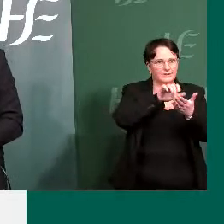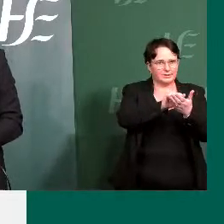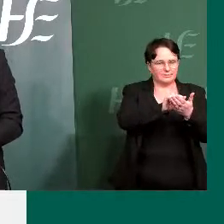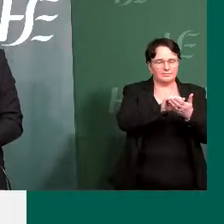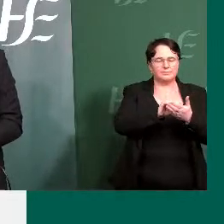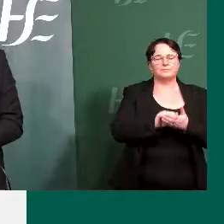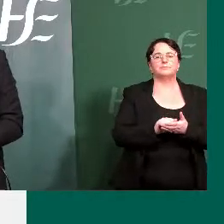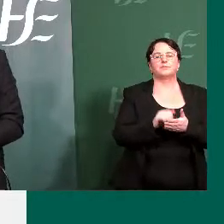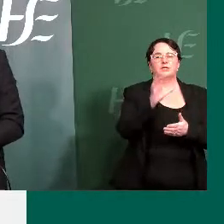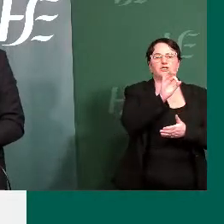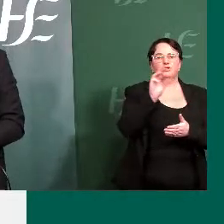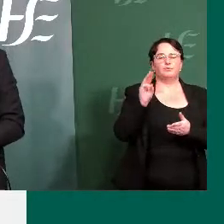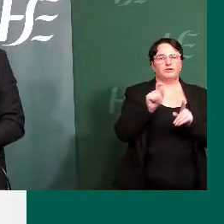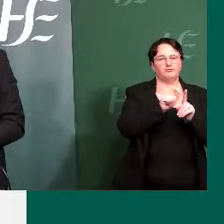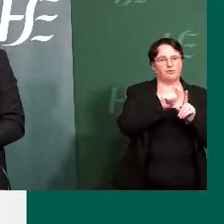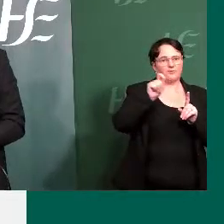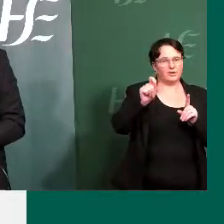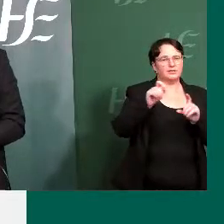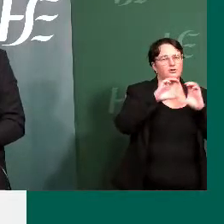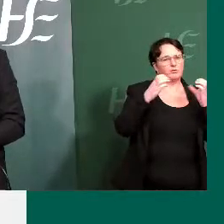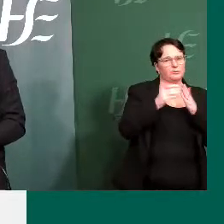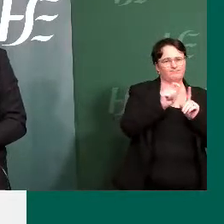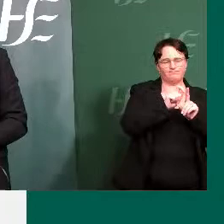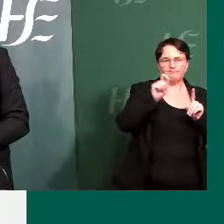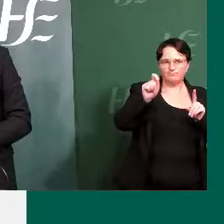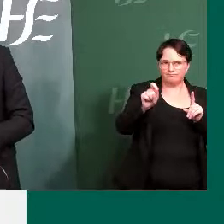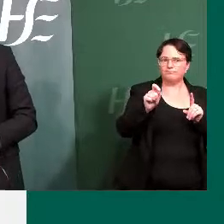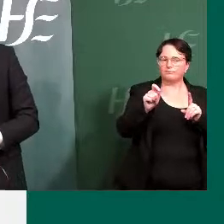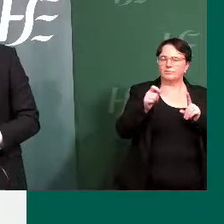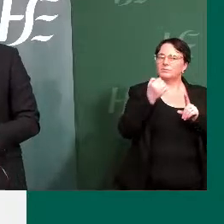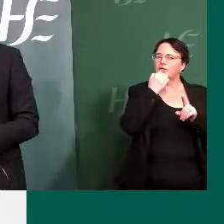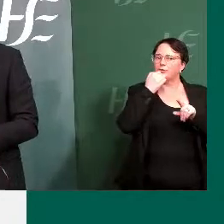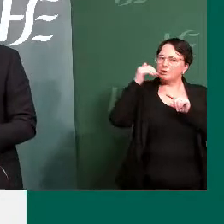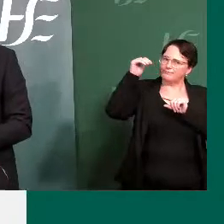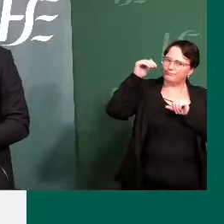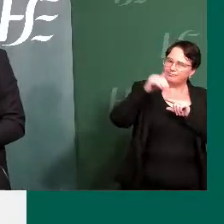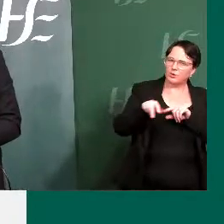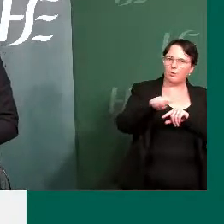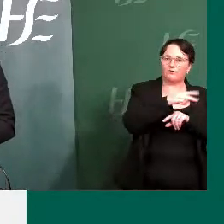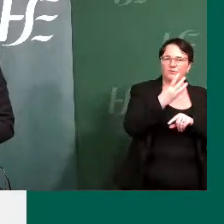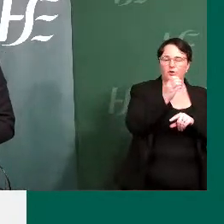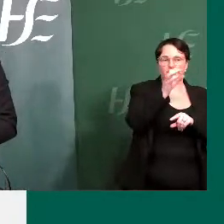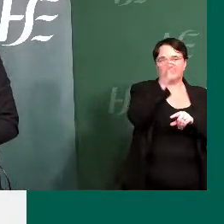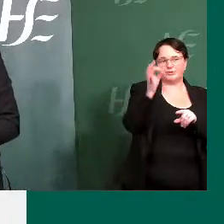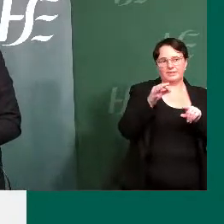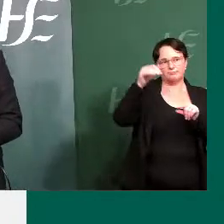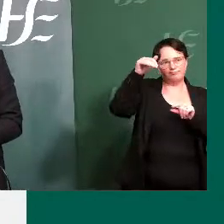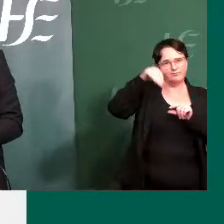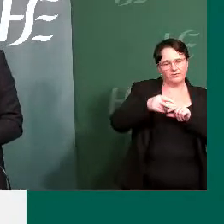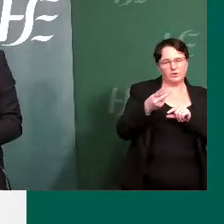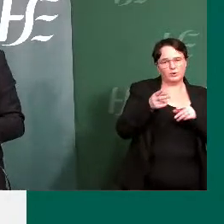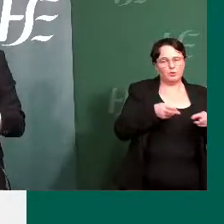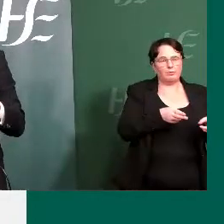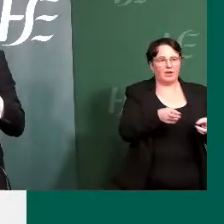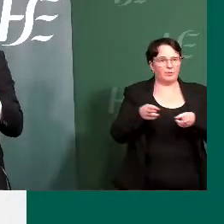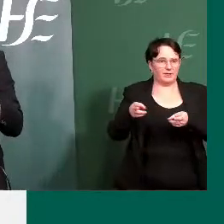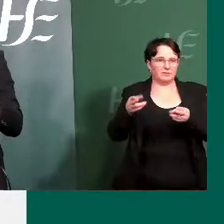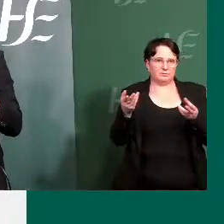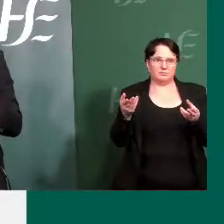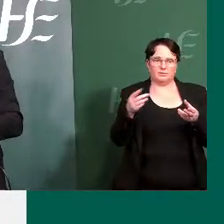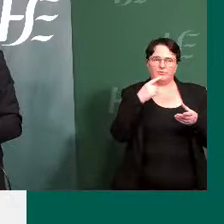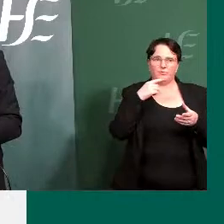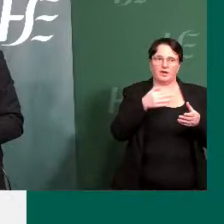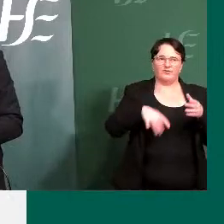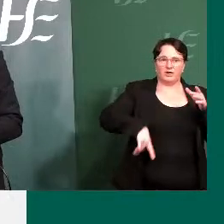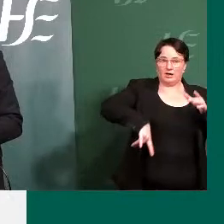the GP referrals and community referrals is a substantial decrease, over 40% across those two pathways. Having said that, that's from a very